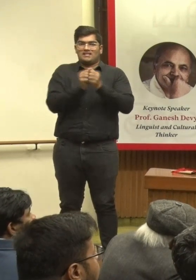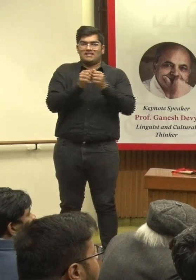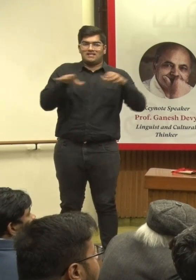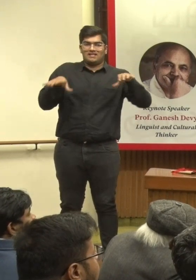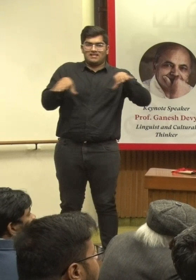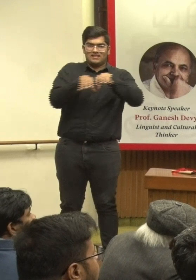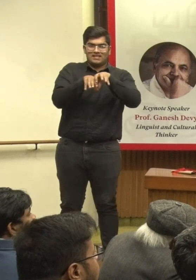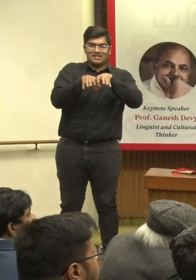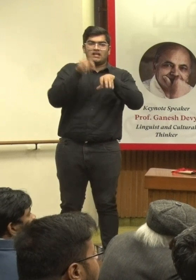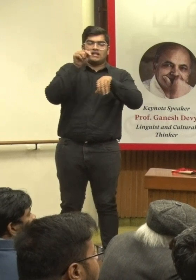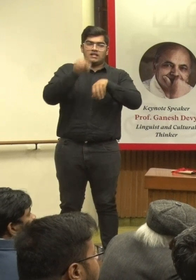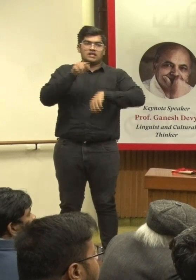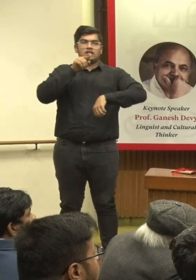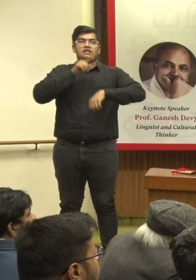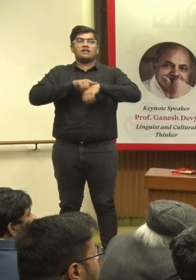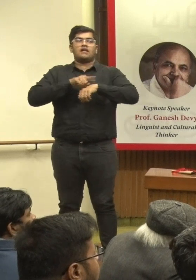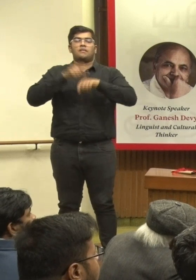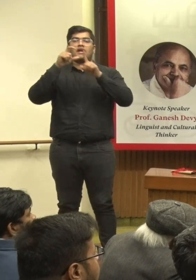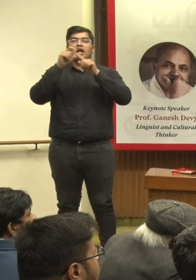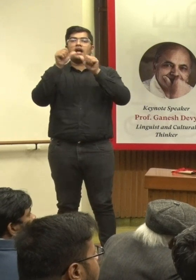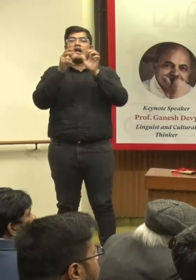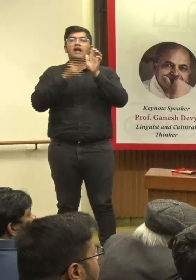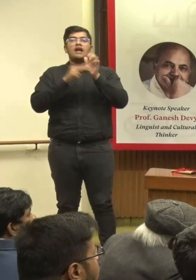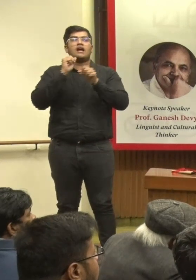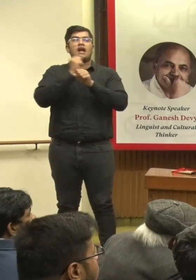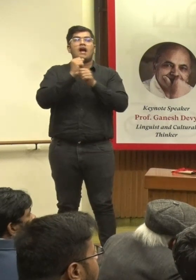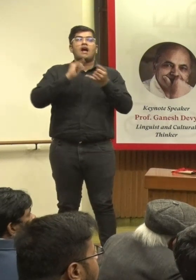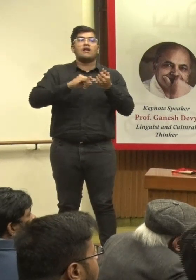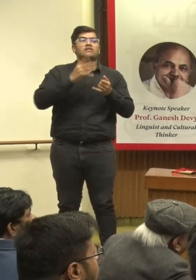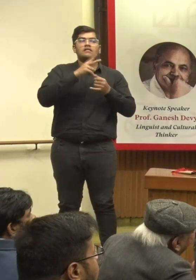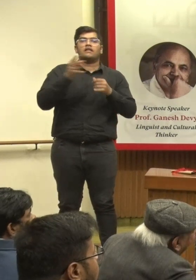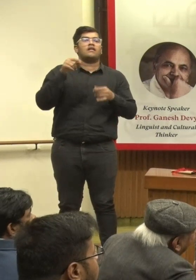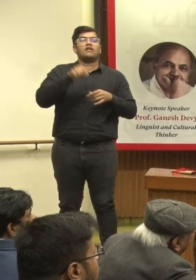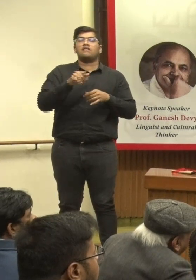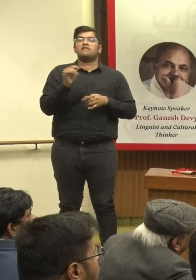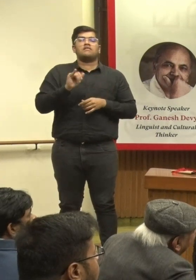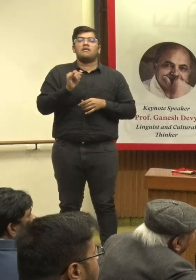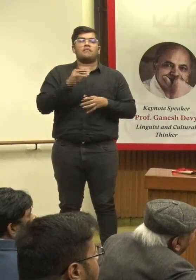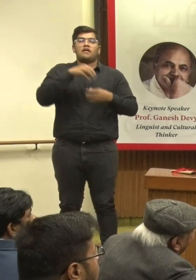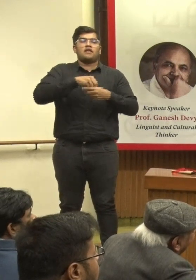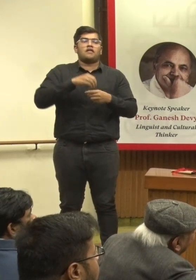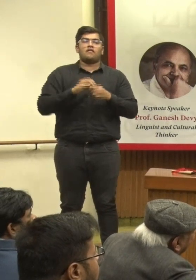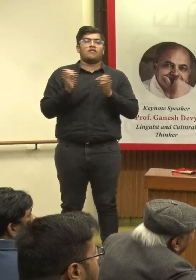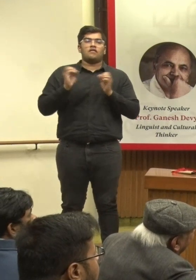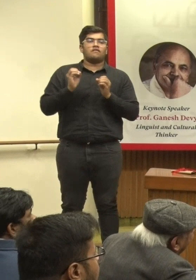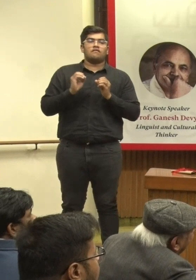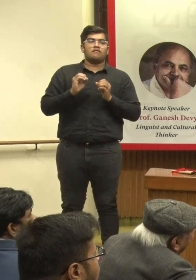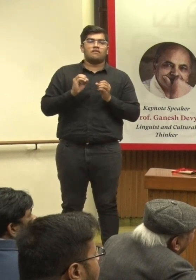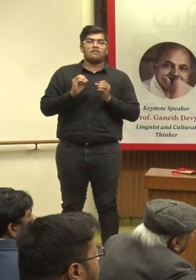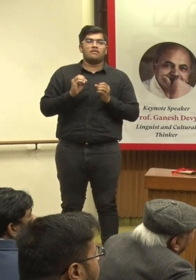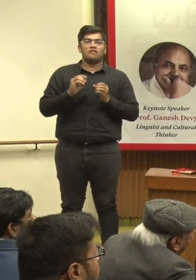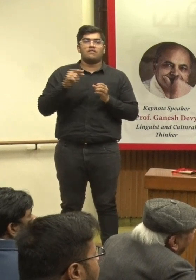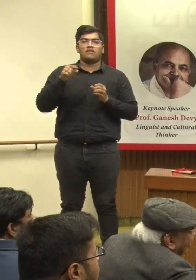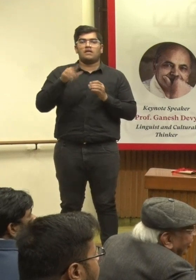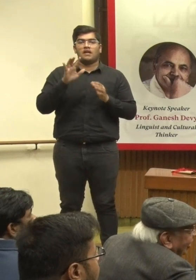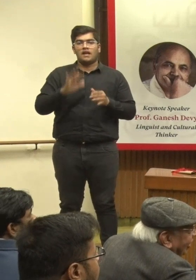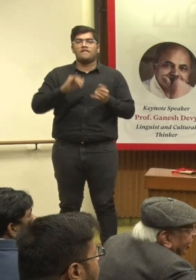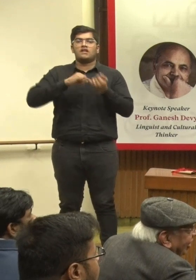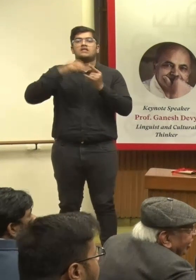Vallabhbhai Patel's times. Dang did not get it remains as a state by